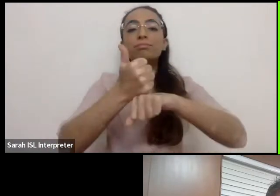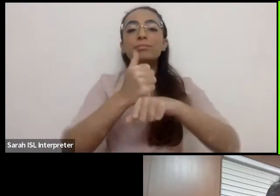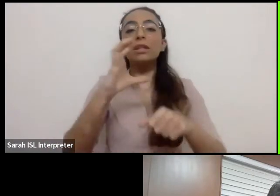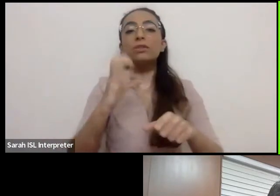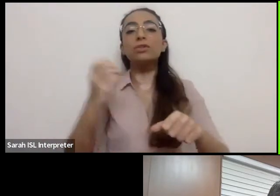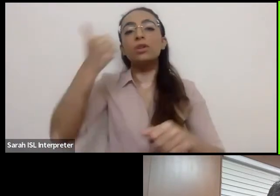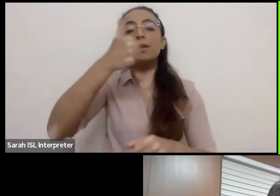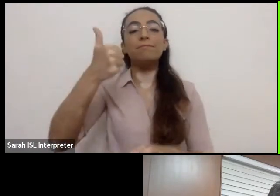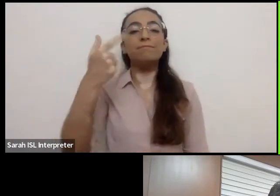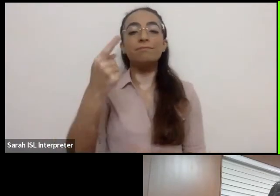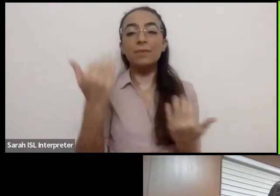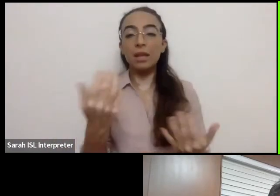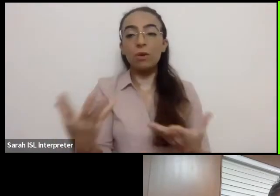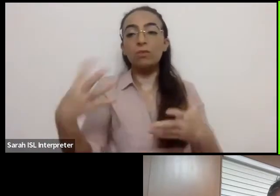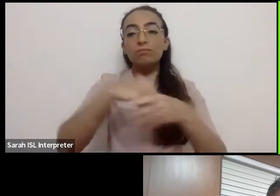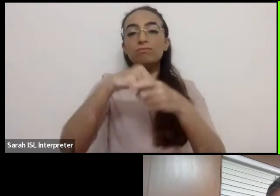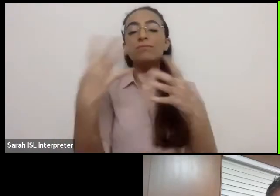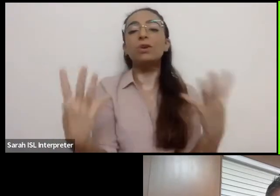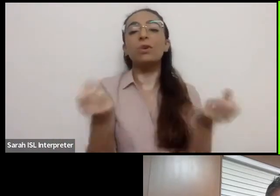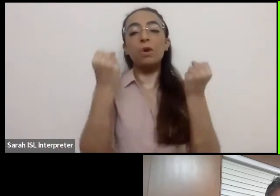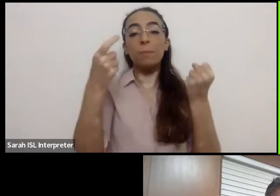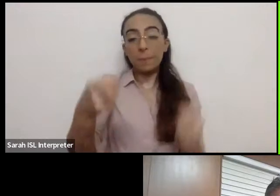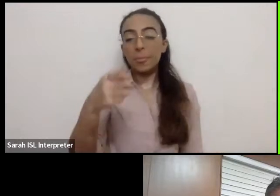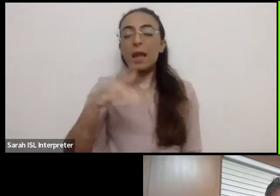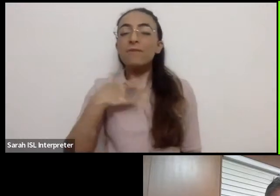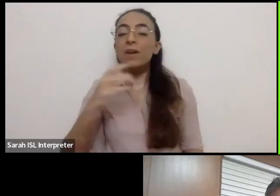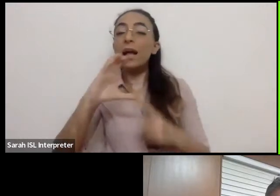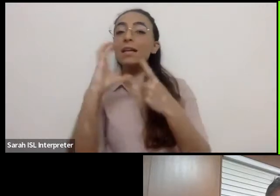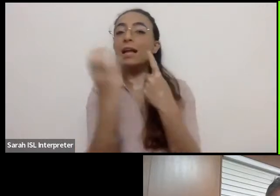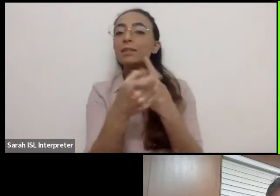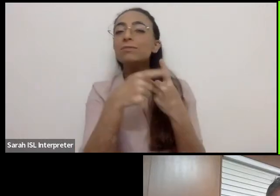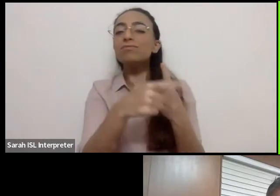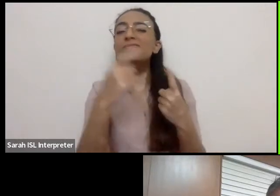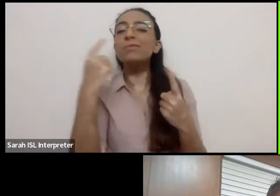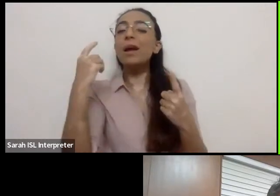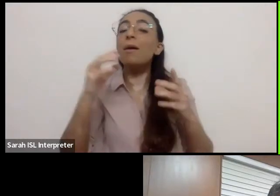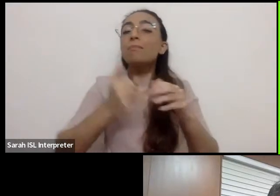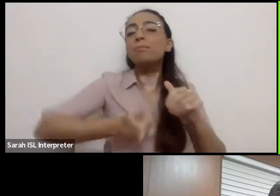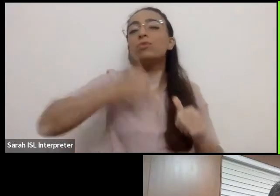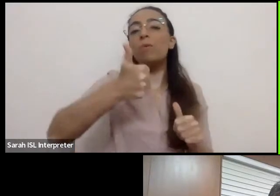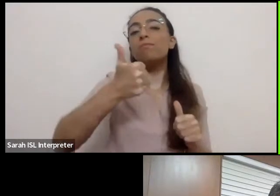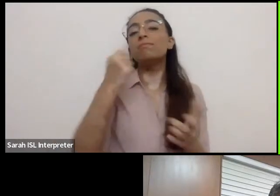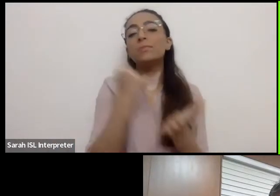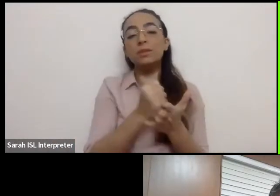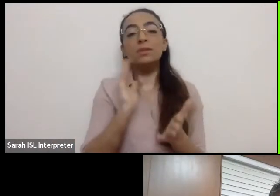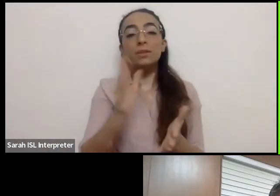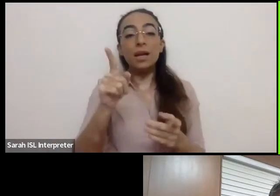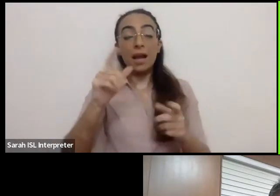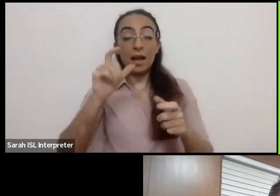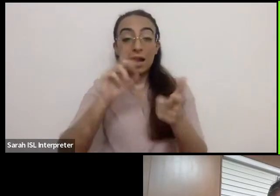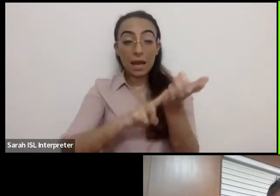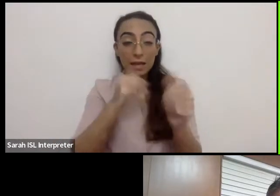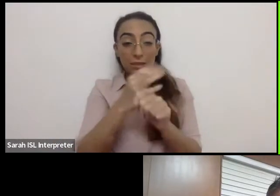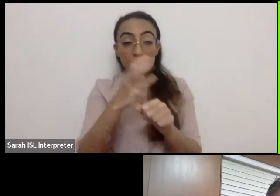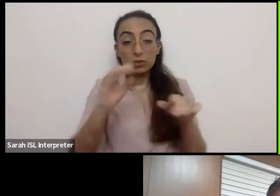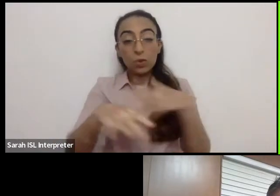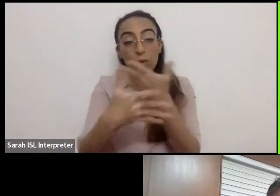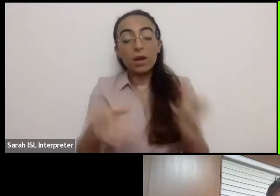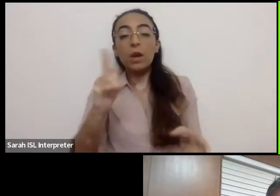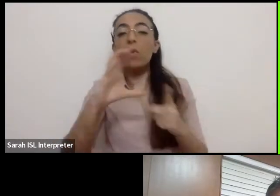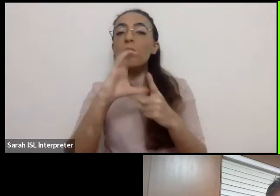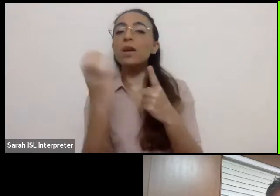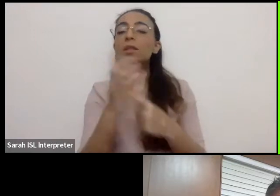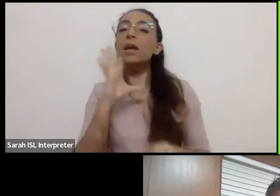culture of an organization is its strongest asset and has worked tirelessly to ensure that